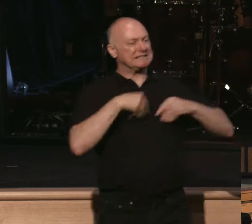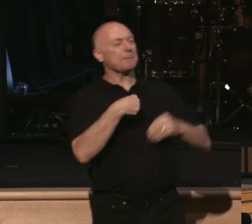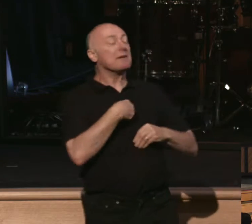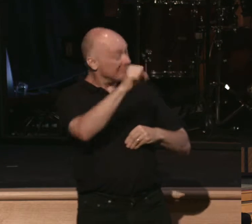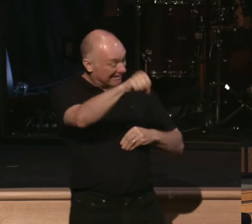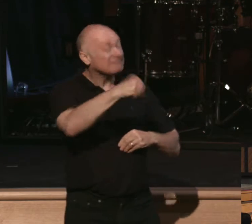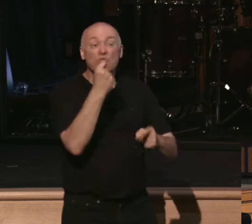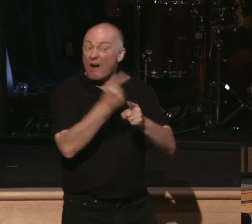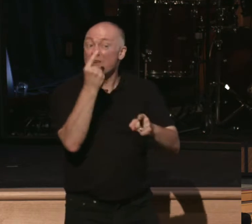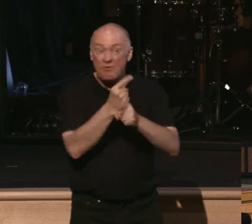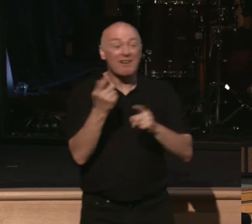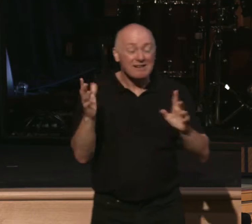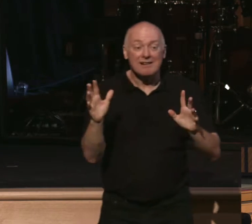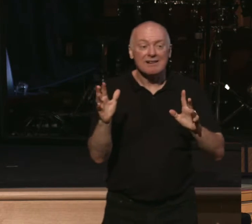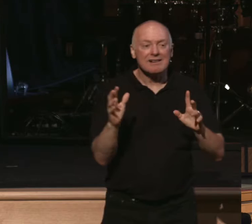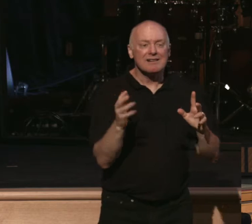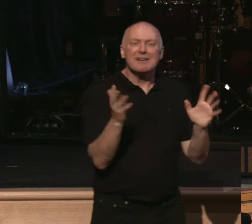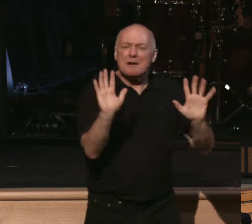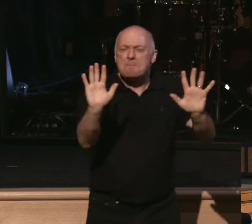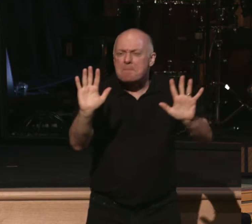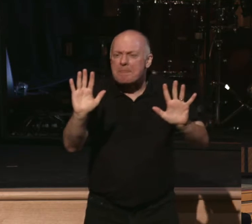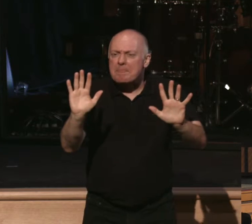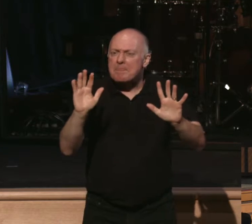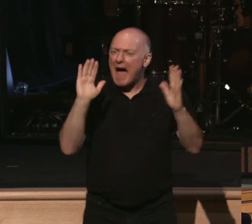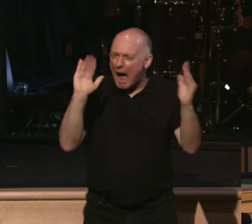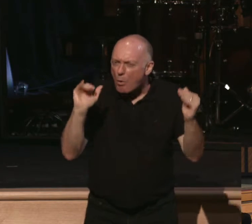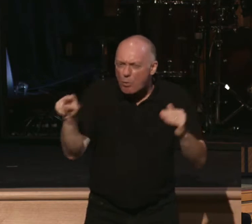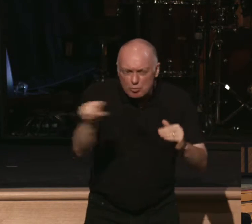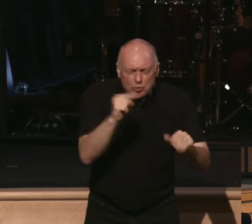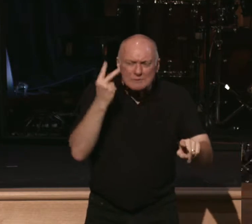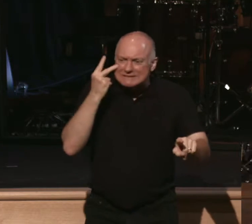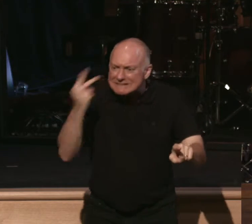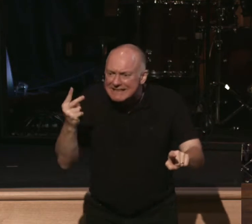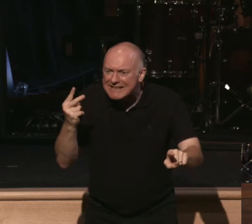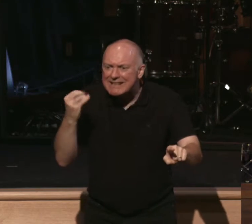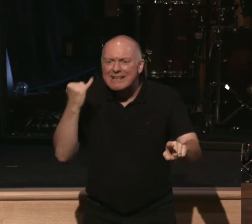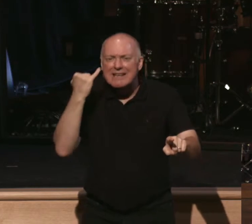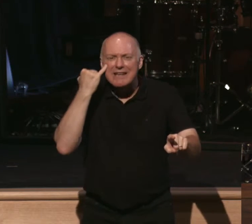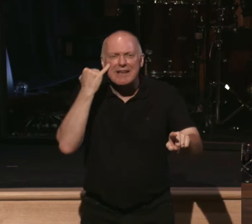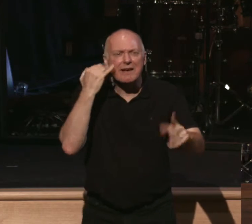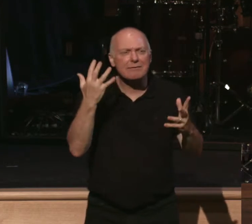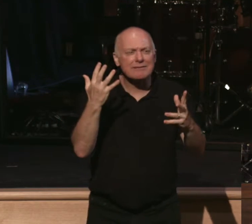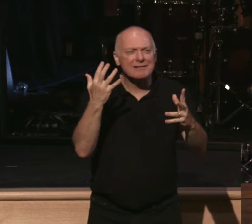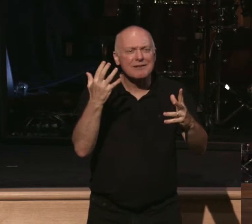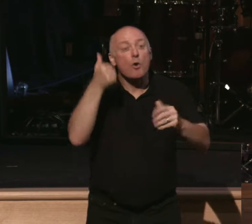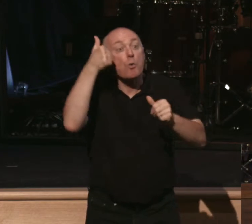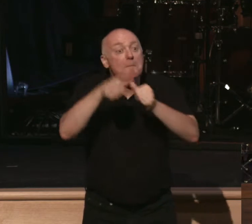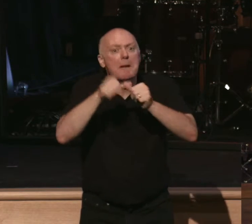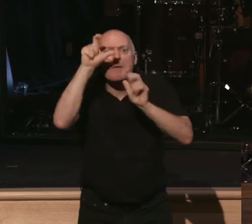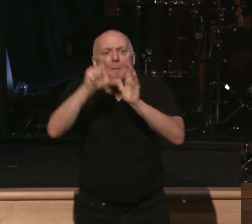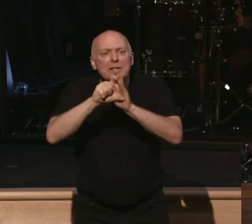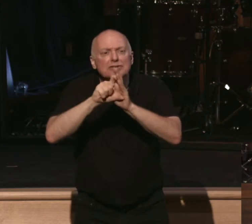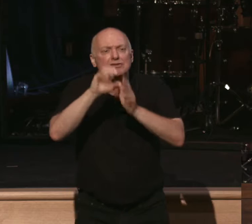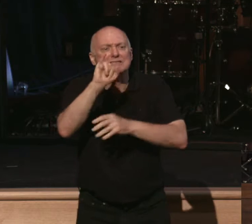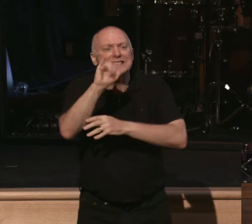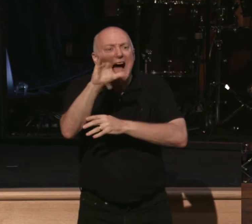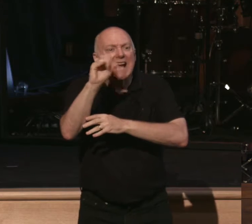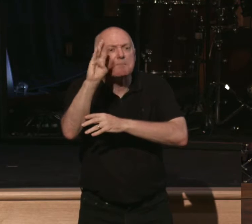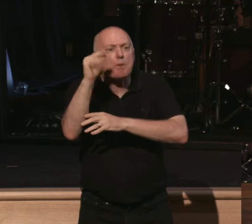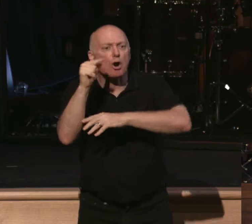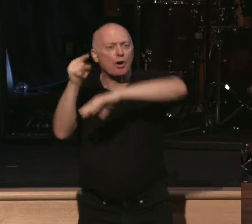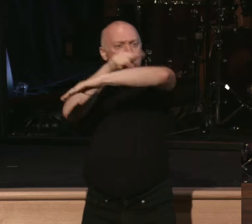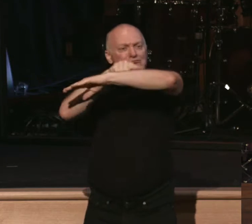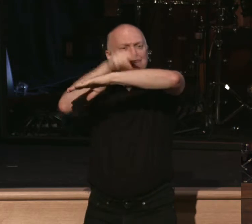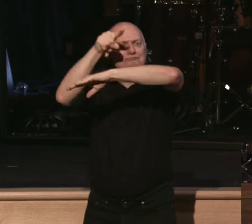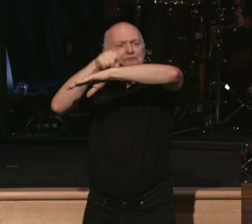right. So here's what I hope we can see, okay? If we think back to that iceberg illustration, the